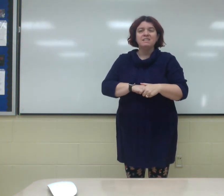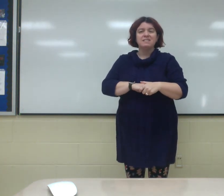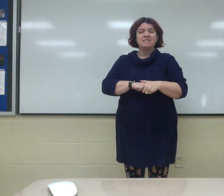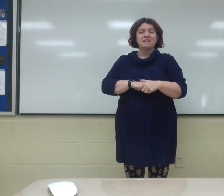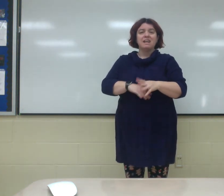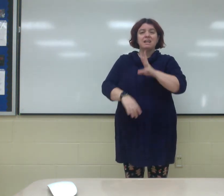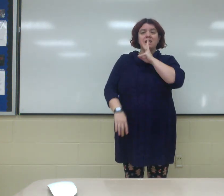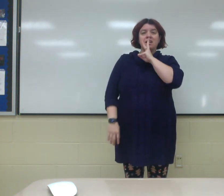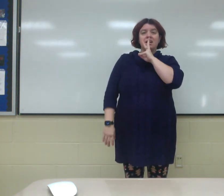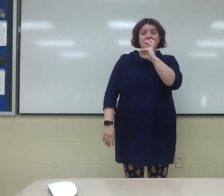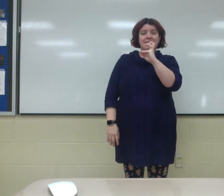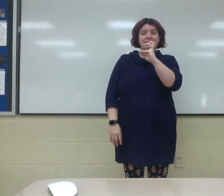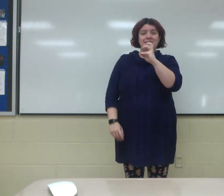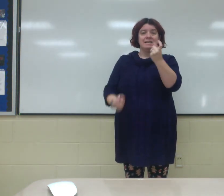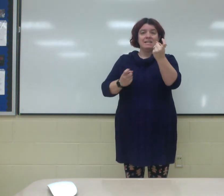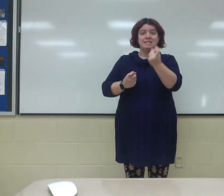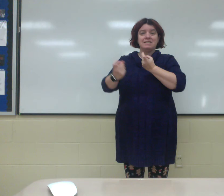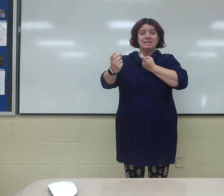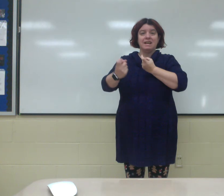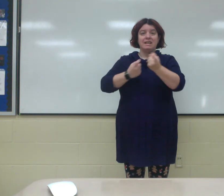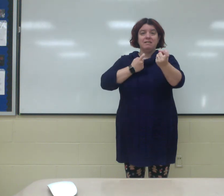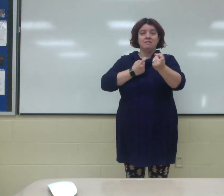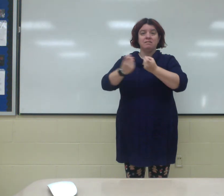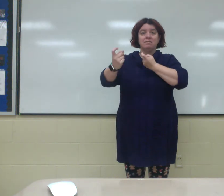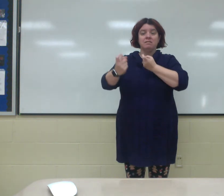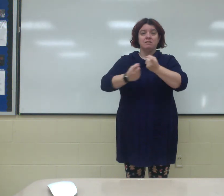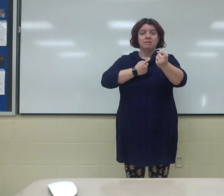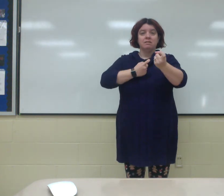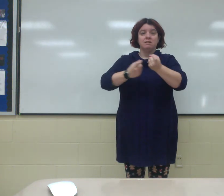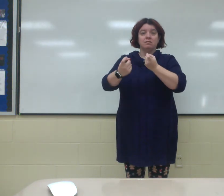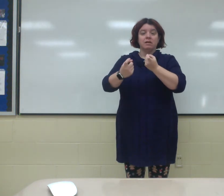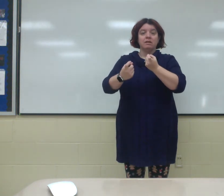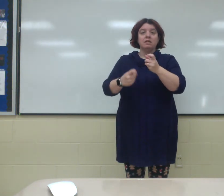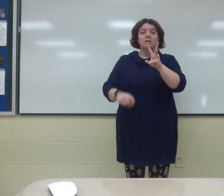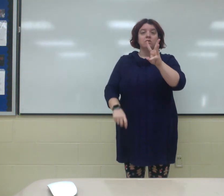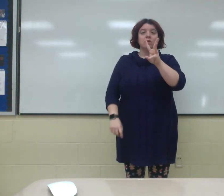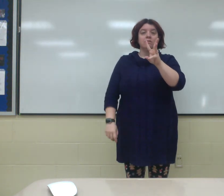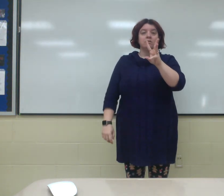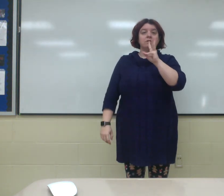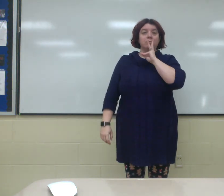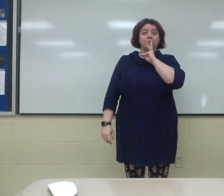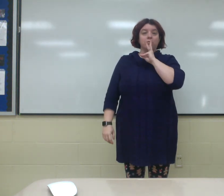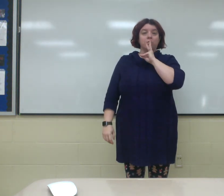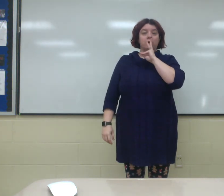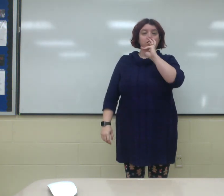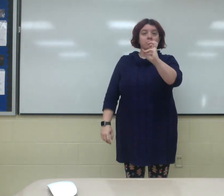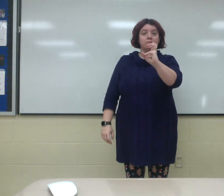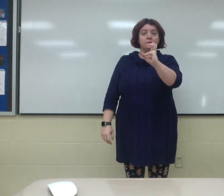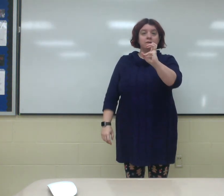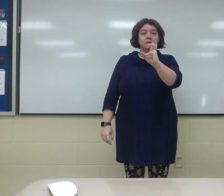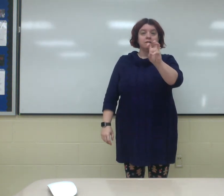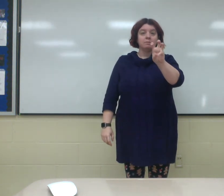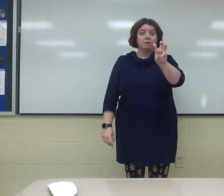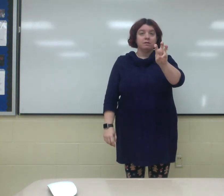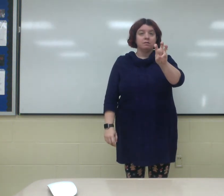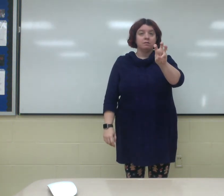Ice skating. Ice skating. Okay, so you have the W for water. You freeze it. It's a bent